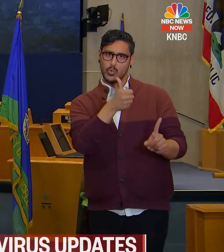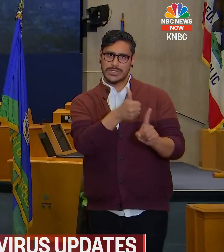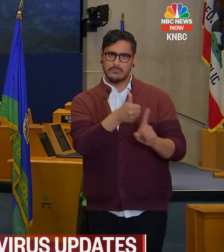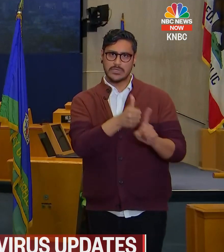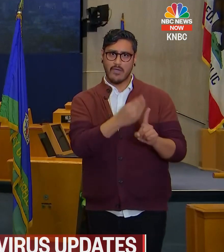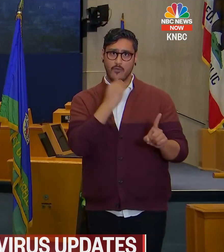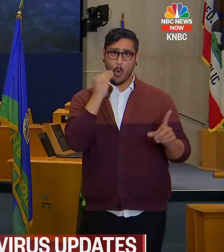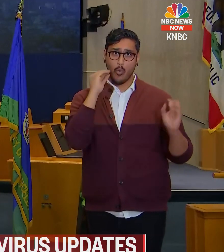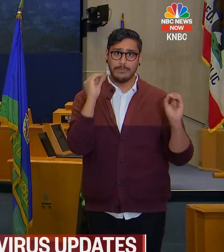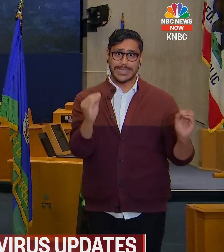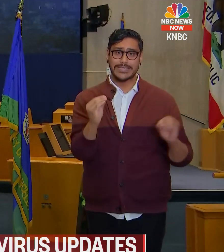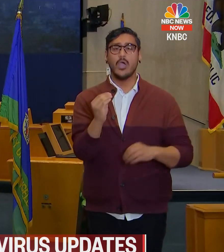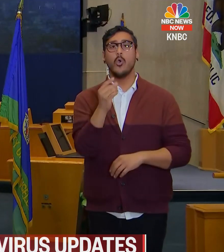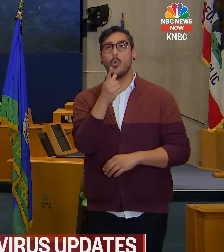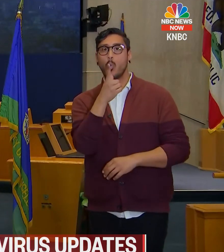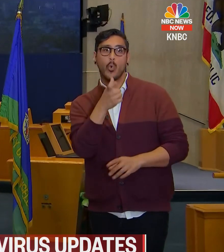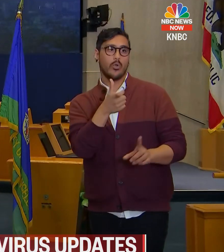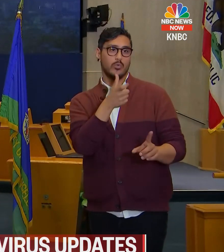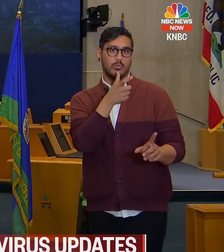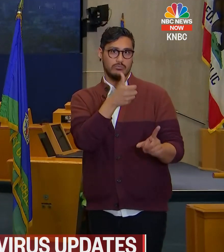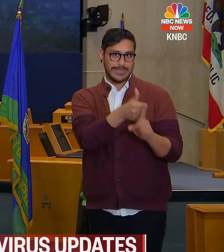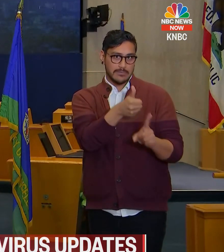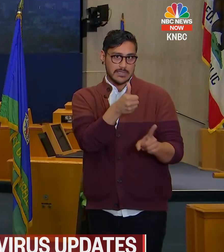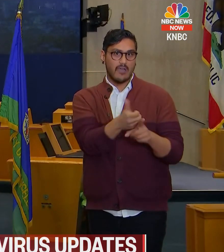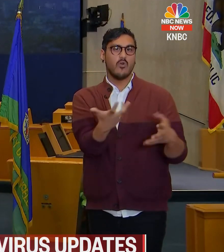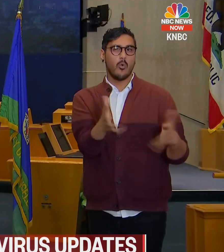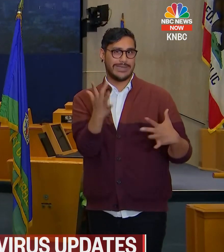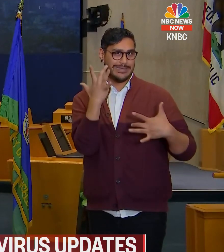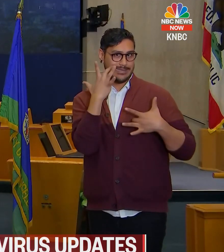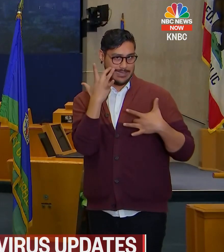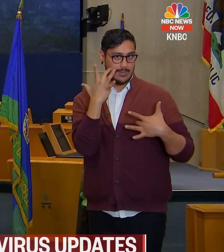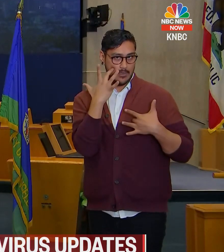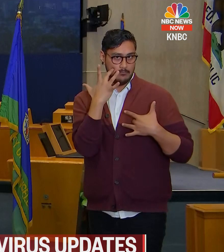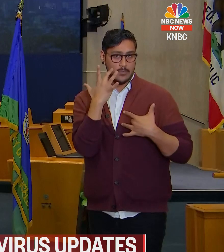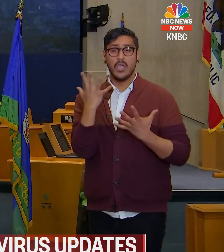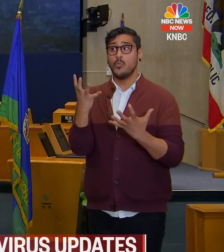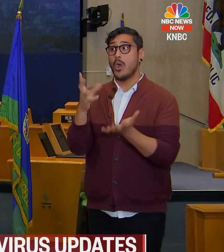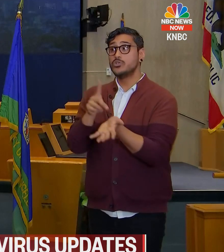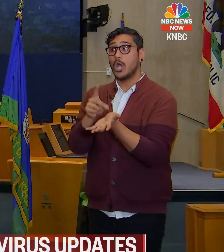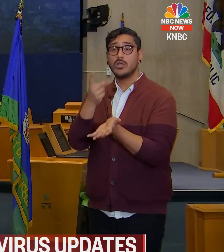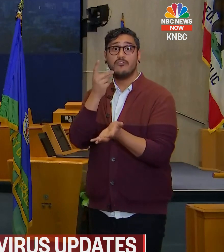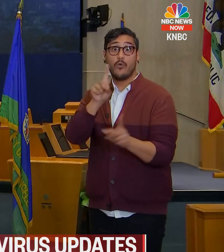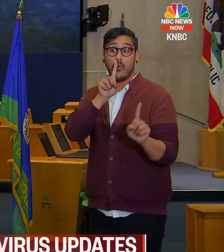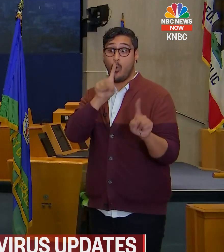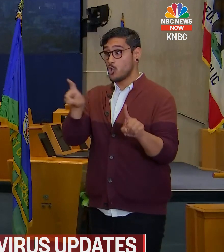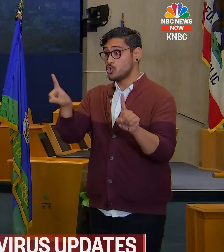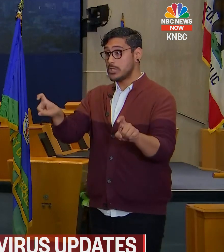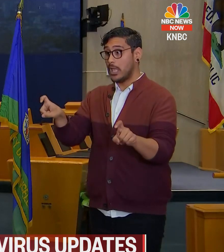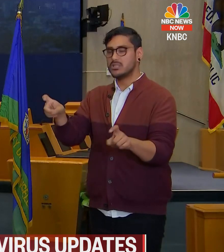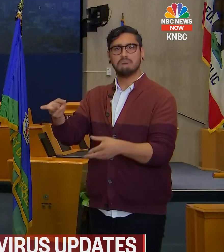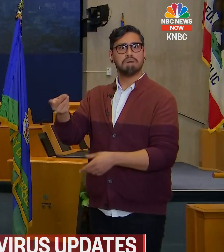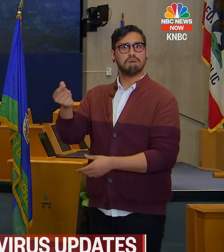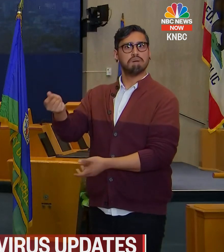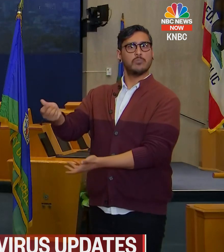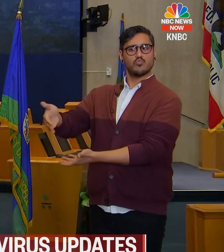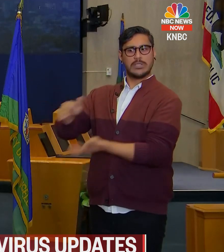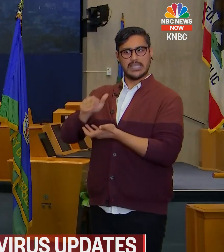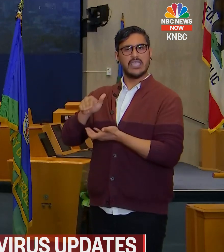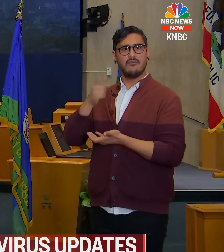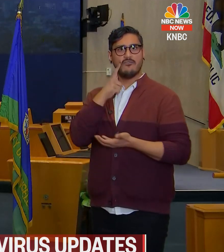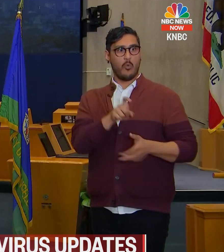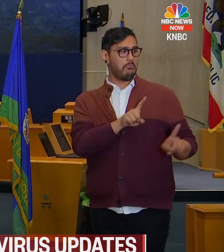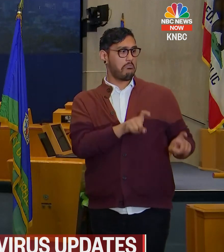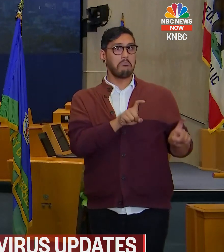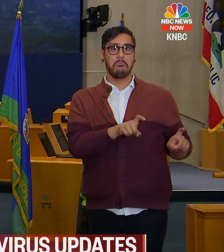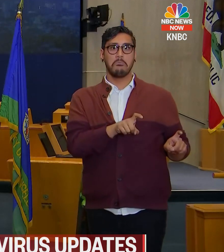with underlying significant health conditions. We want doctors to be able to order testing and get timely results to help manage their patients so they